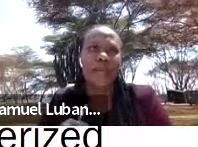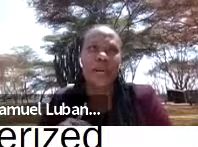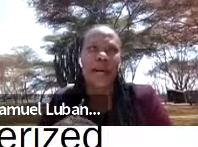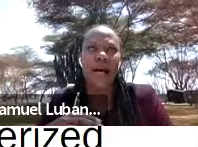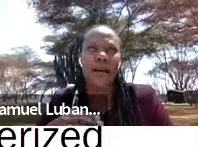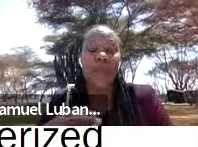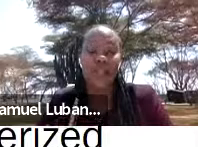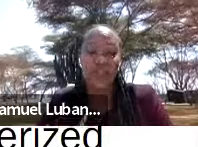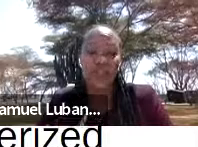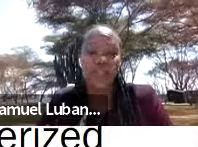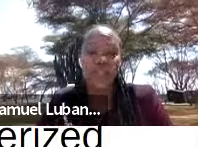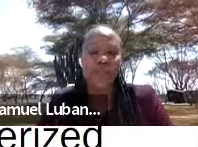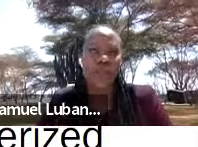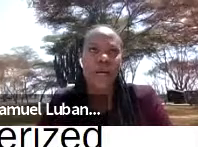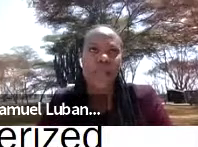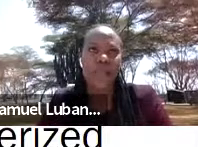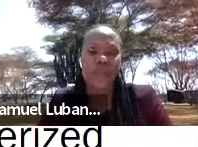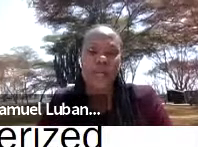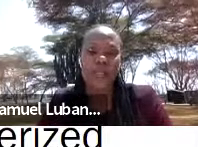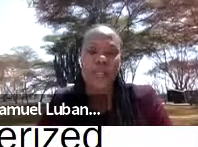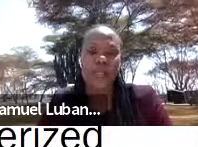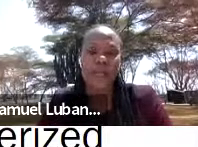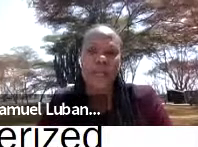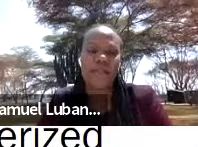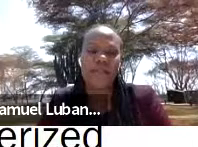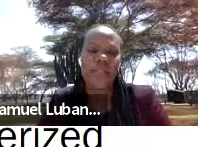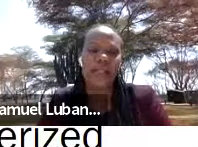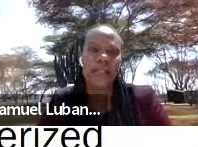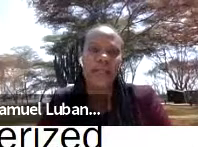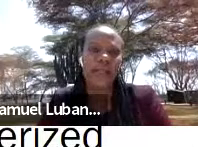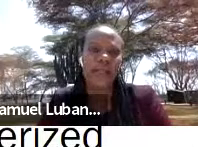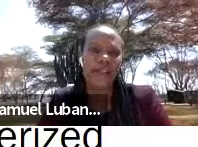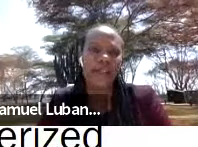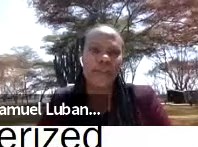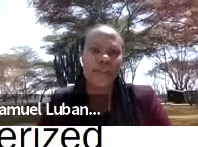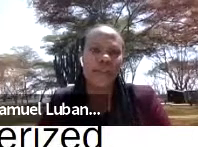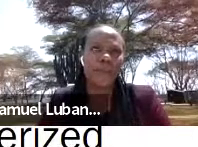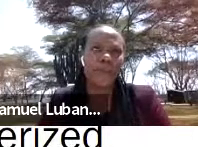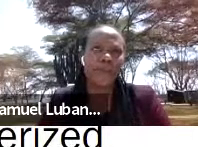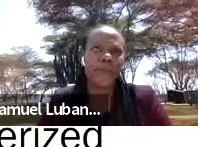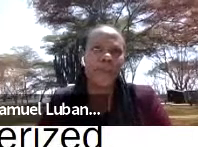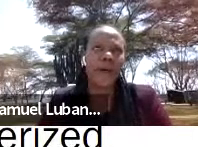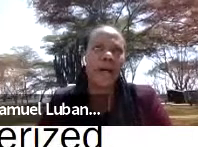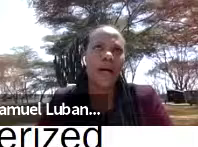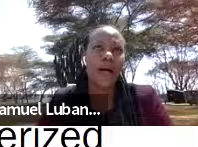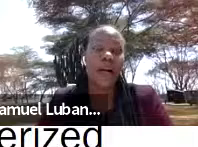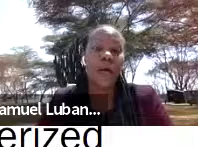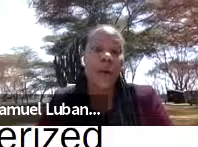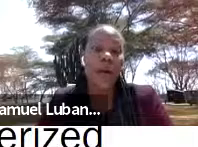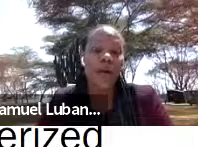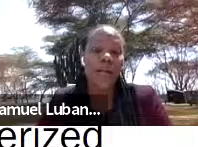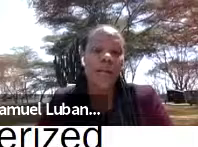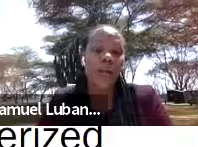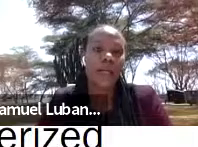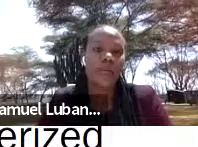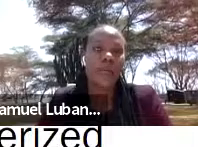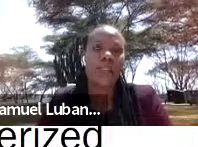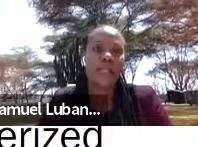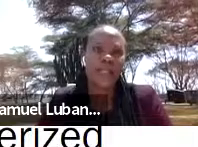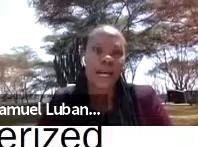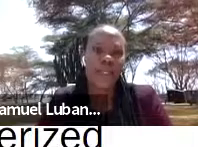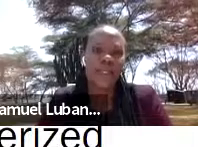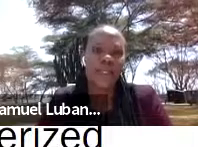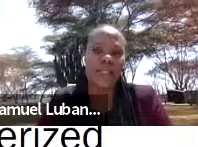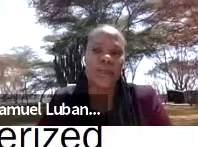best entry point towards alleviating the effects of a lower human